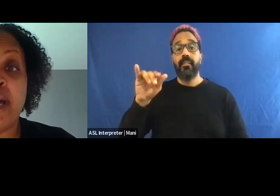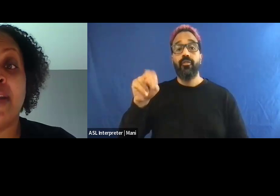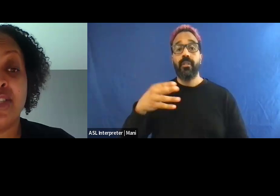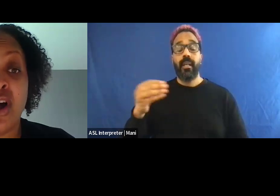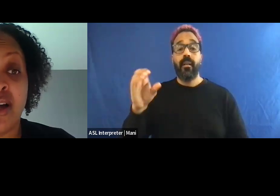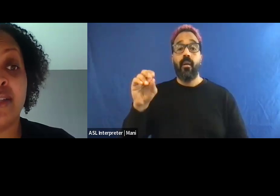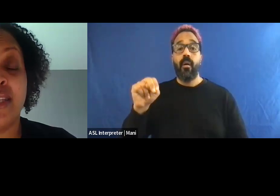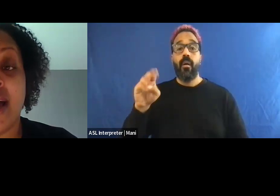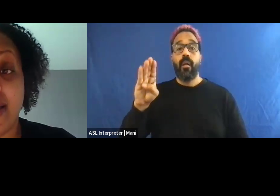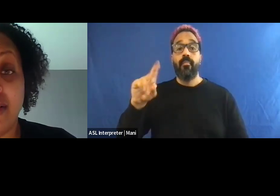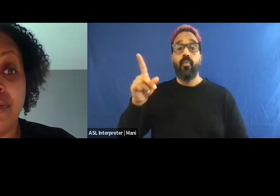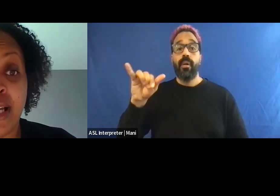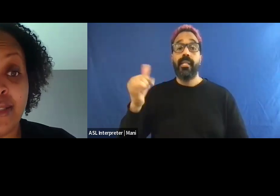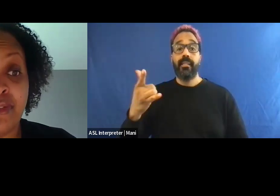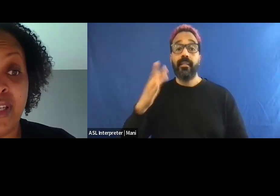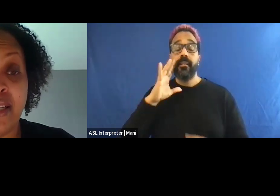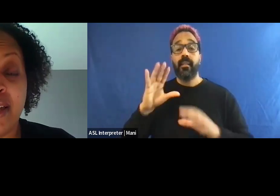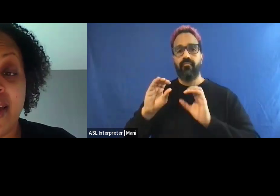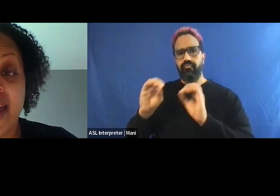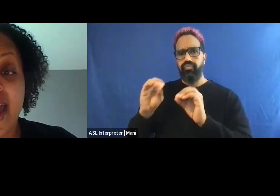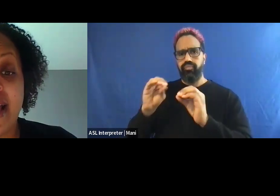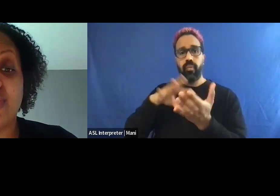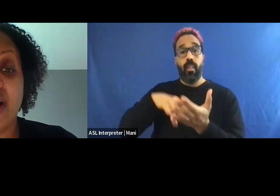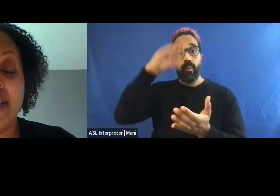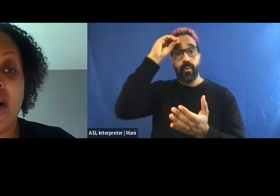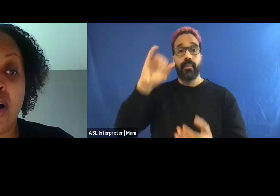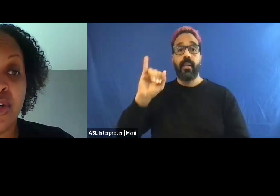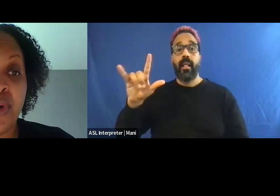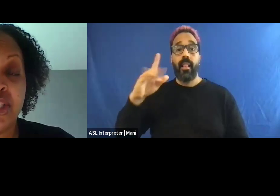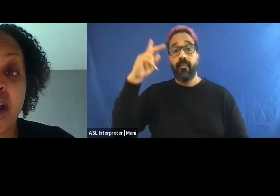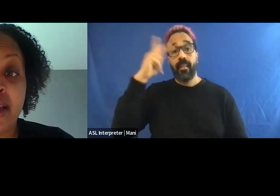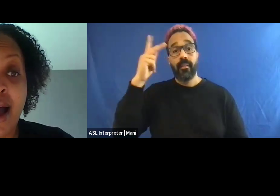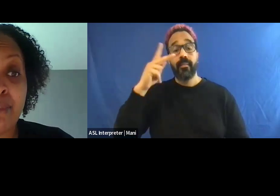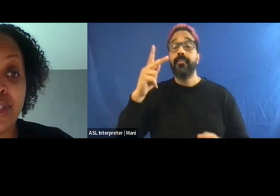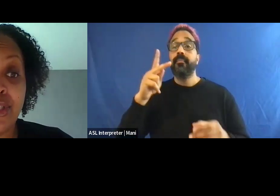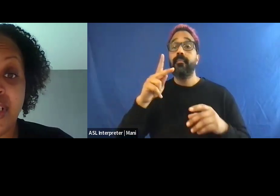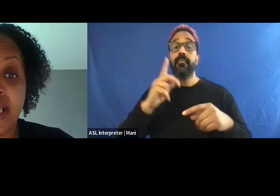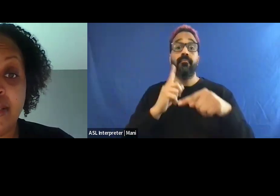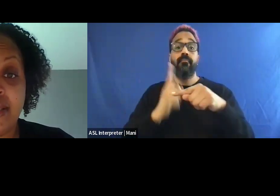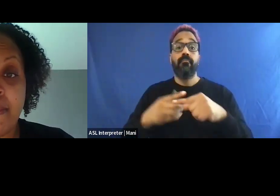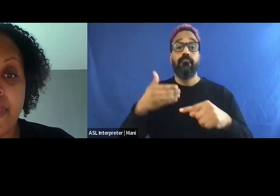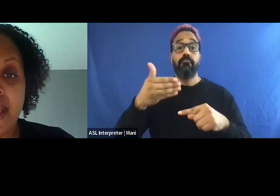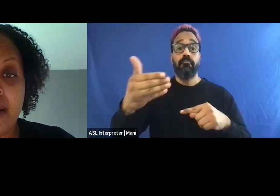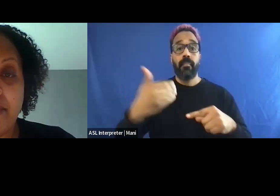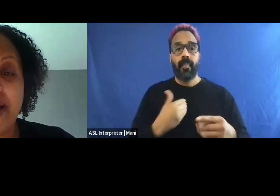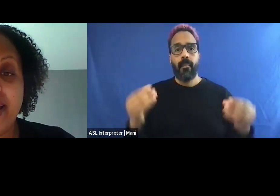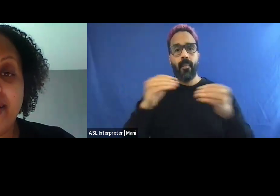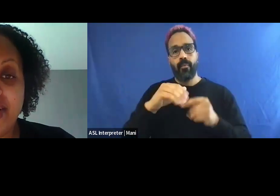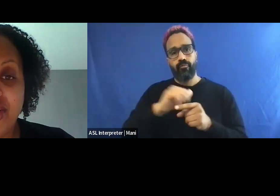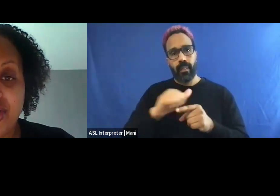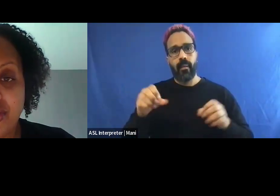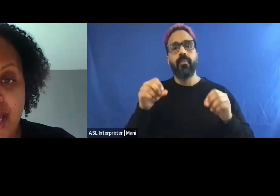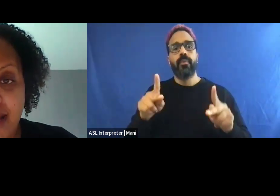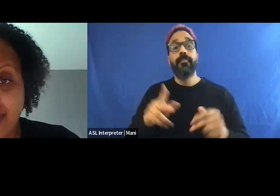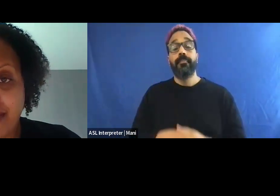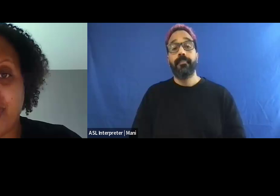told about and taught the IL philosophy, as well as ongoing training opportunities. But in